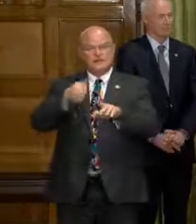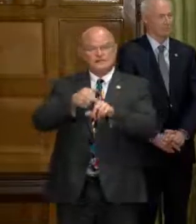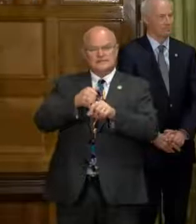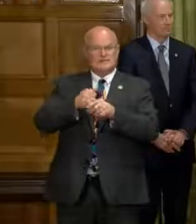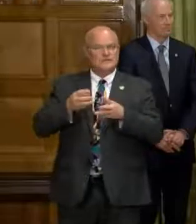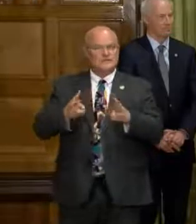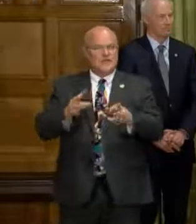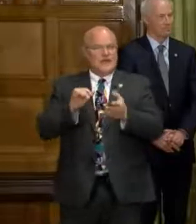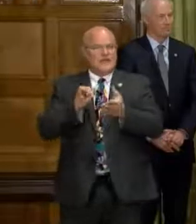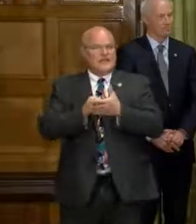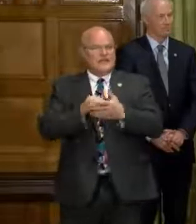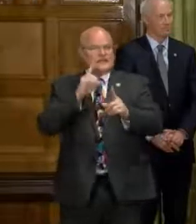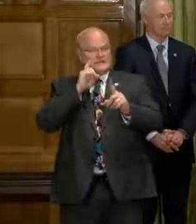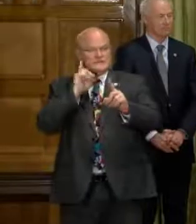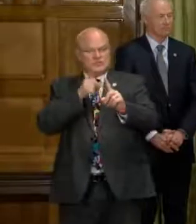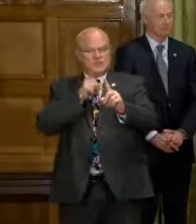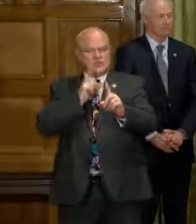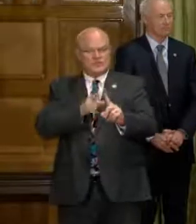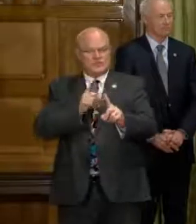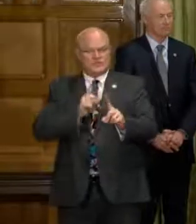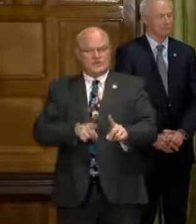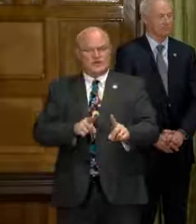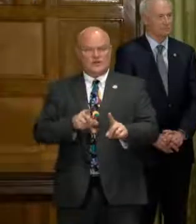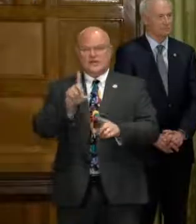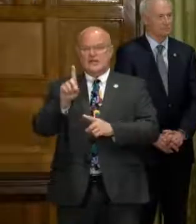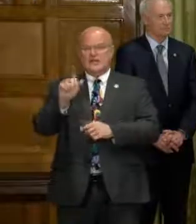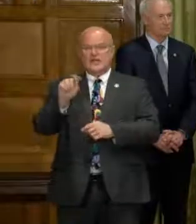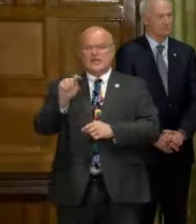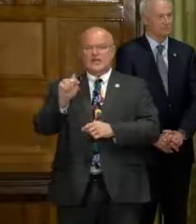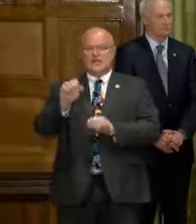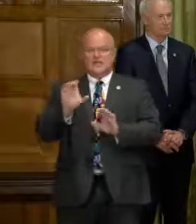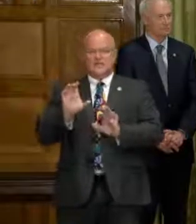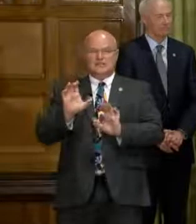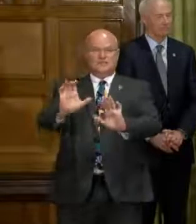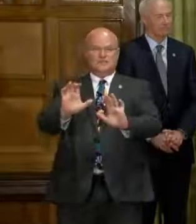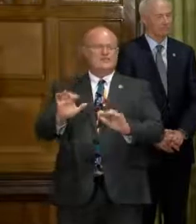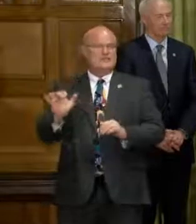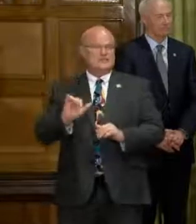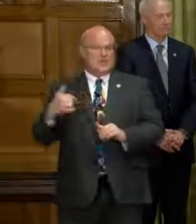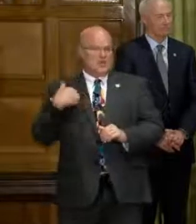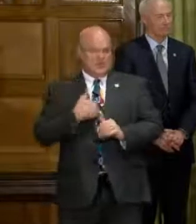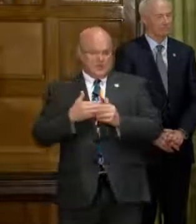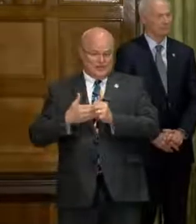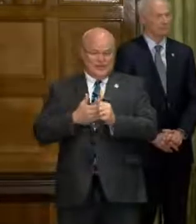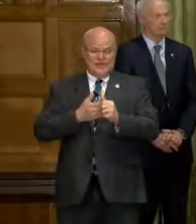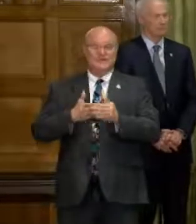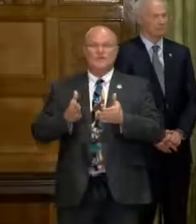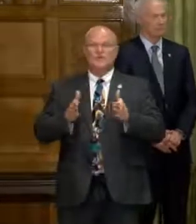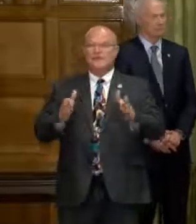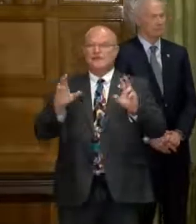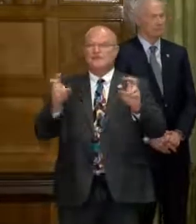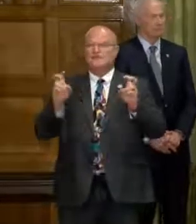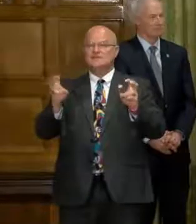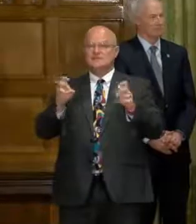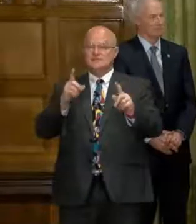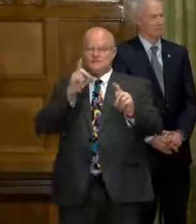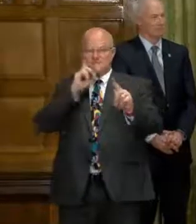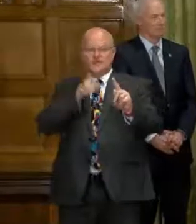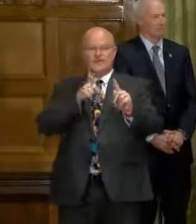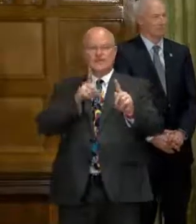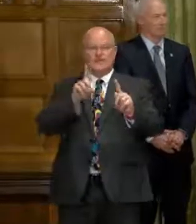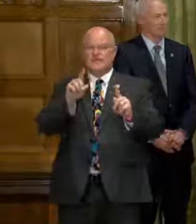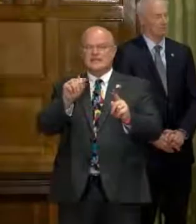in a way that is targeted and data-driven, just like we led the way in terms of a